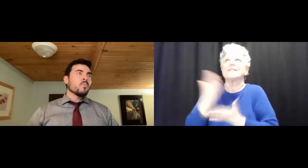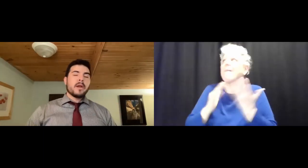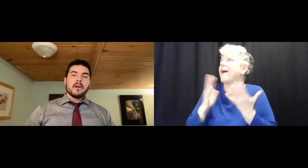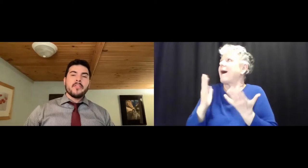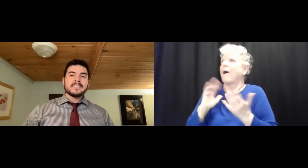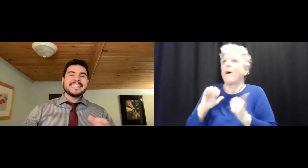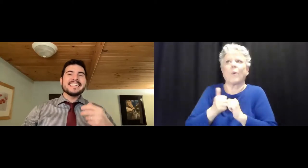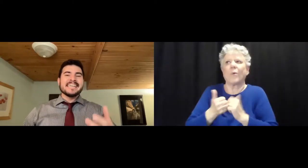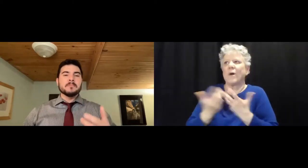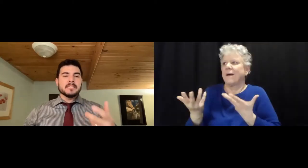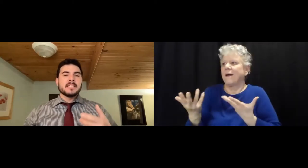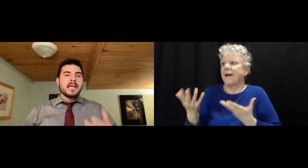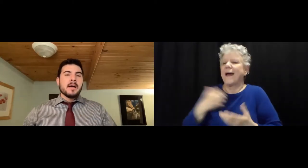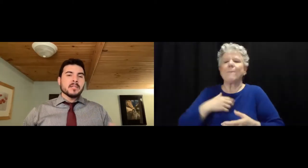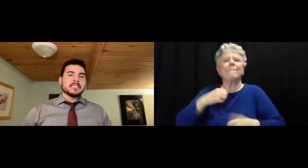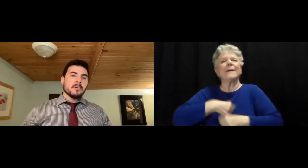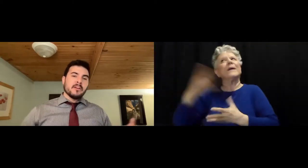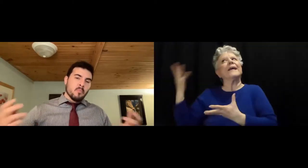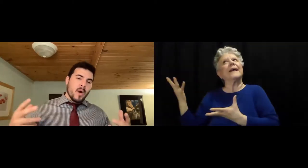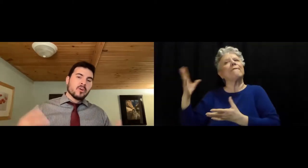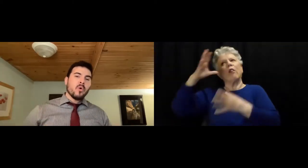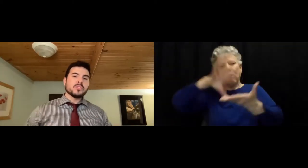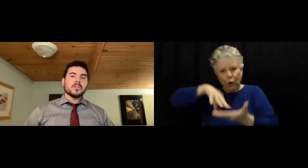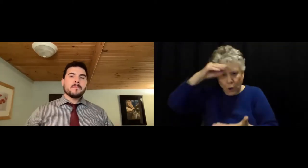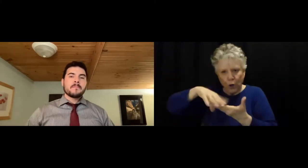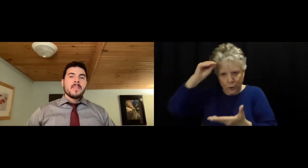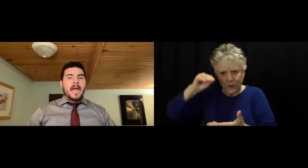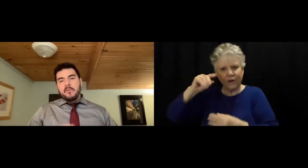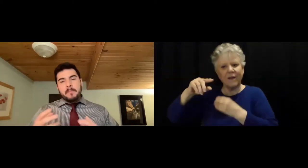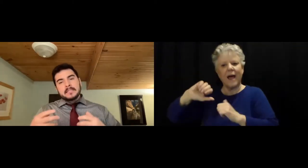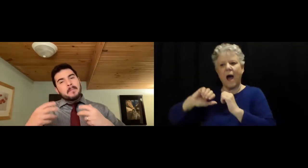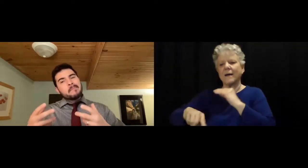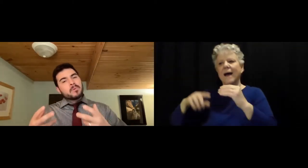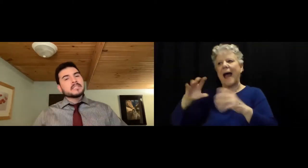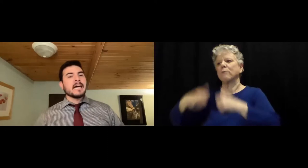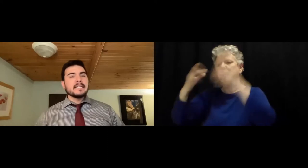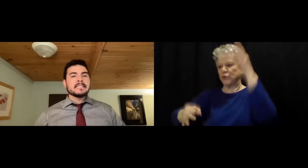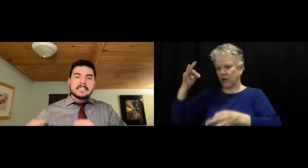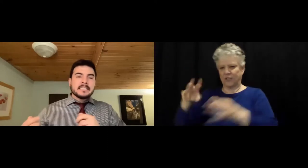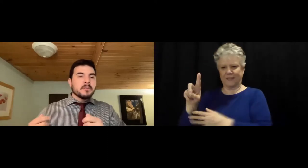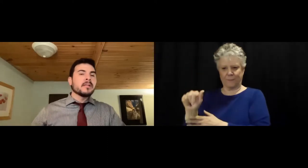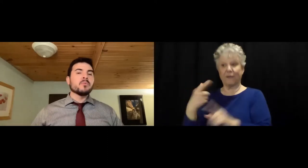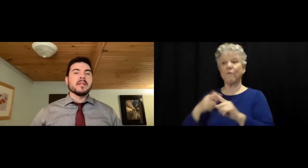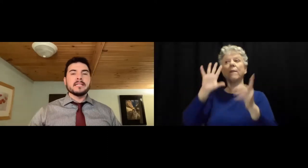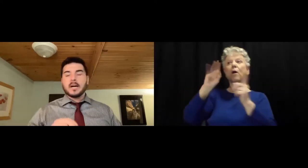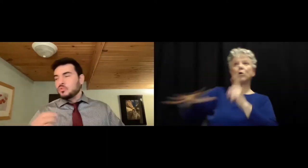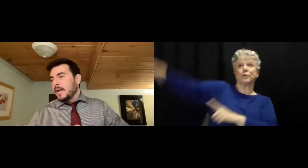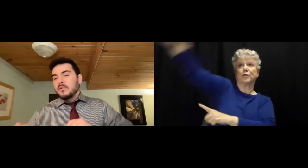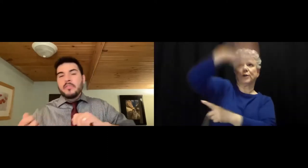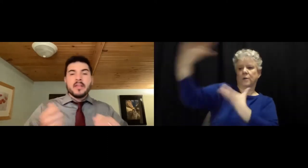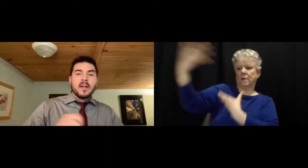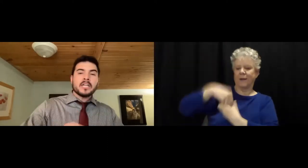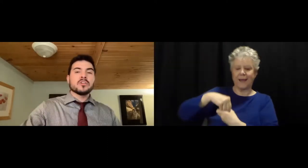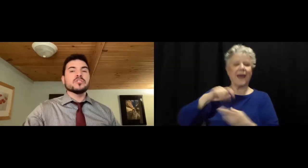inherited in one way or another aesthetic judgments about disability from wider culture. And we've picked up imprecise disability-related